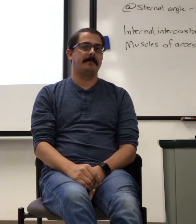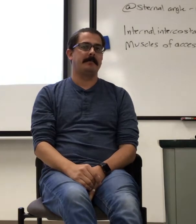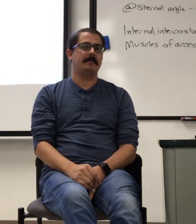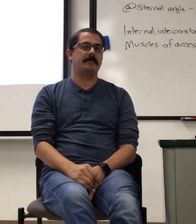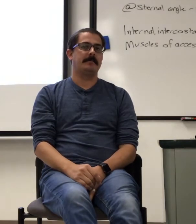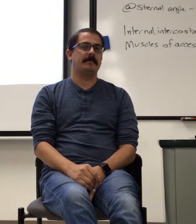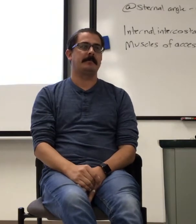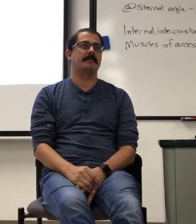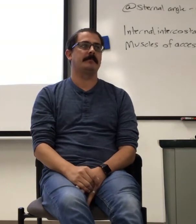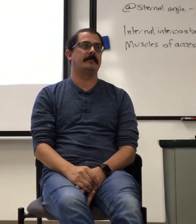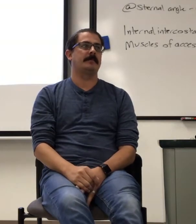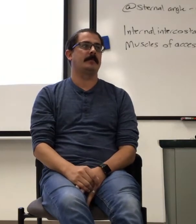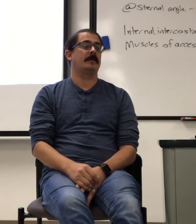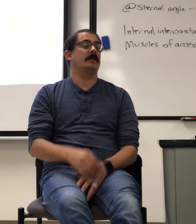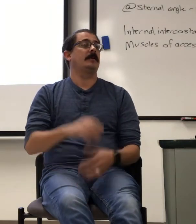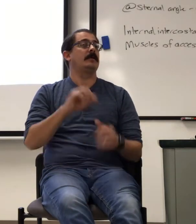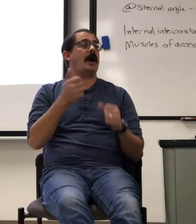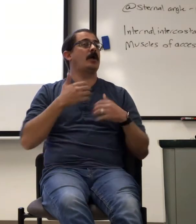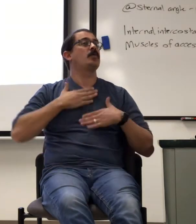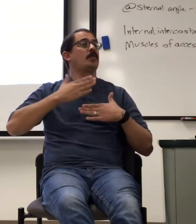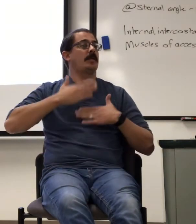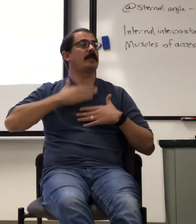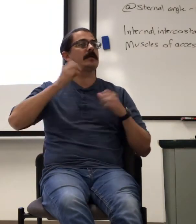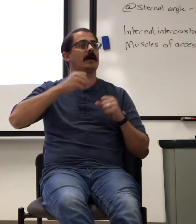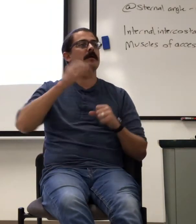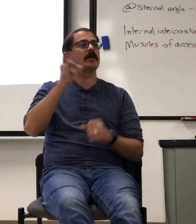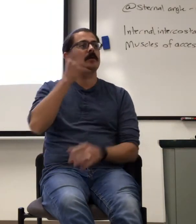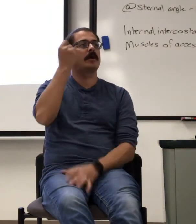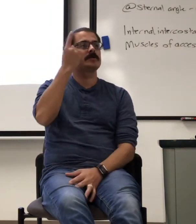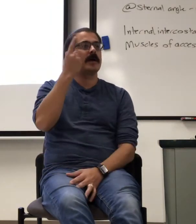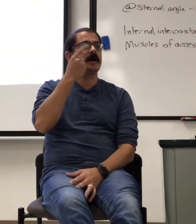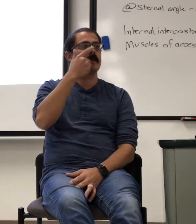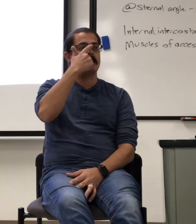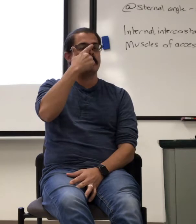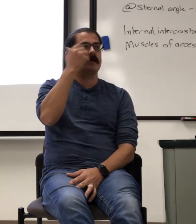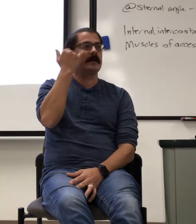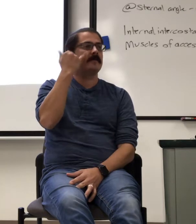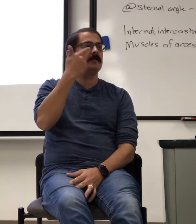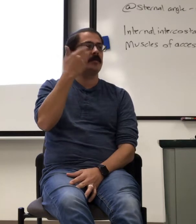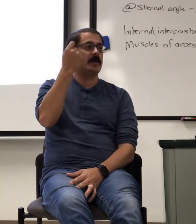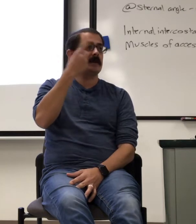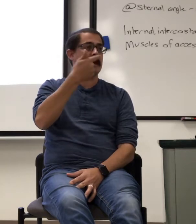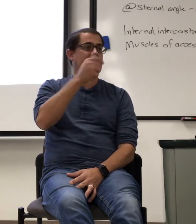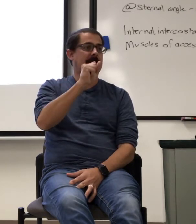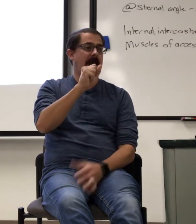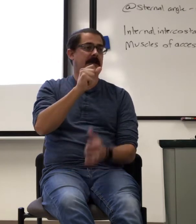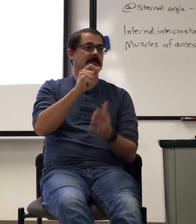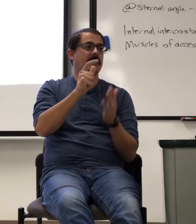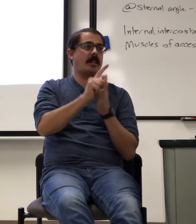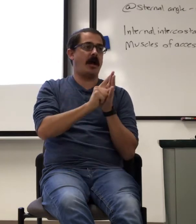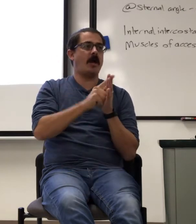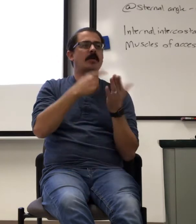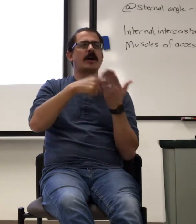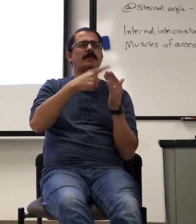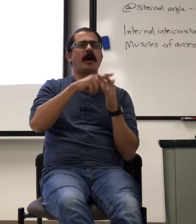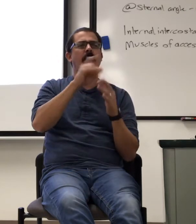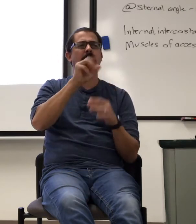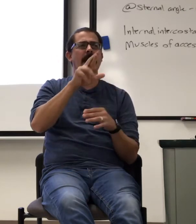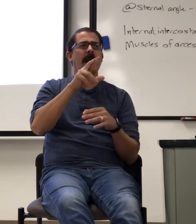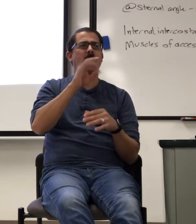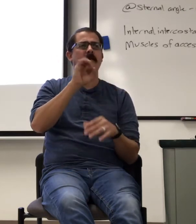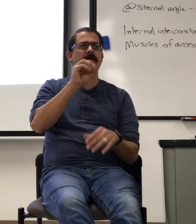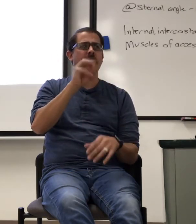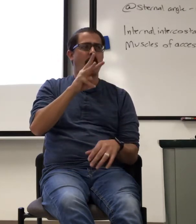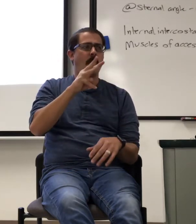So the mechanics of breathing can also be understood if you understand the gas laws, because we're talking about airflow in and out of the